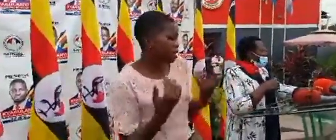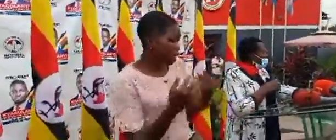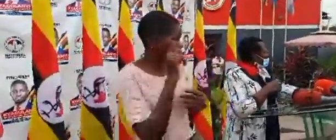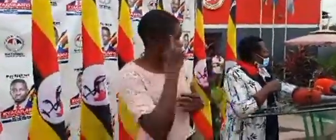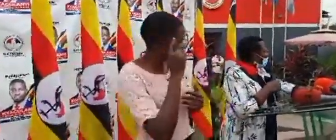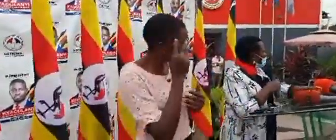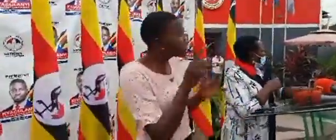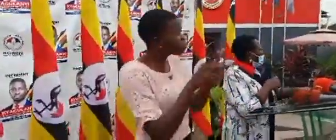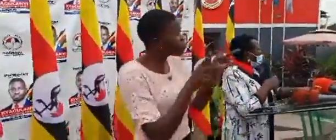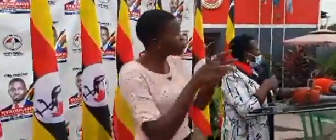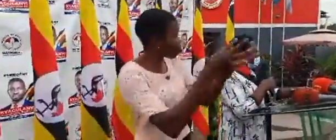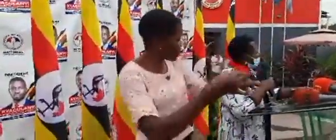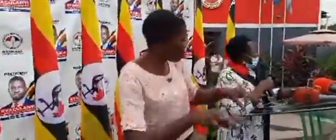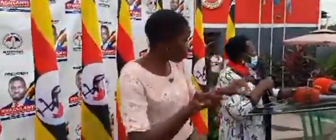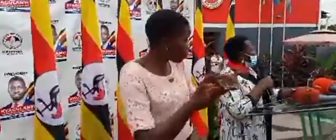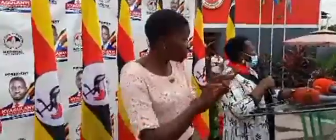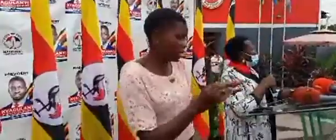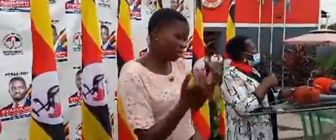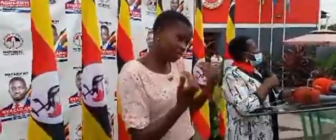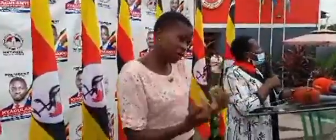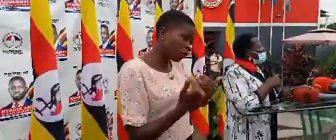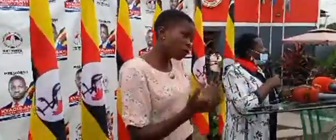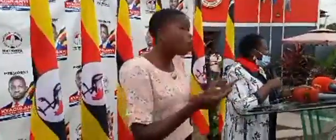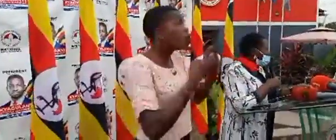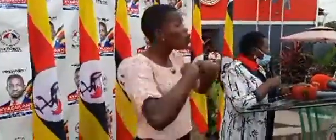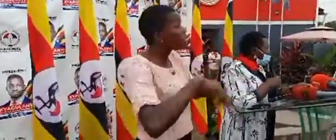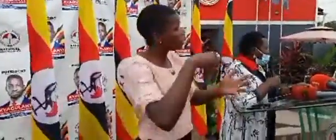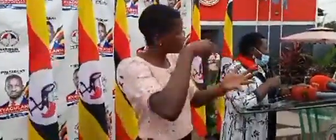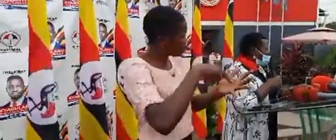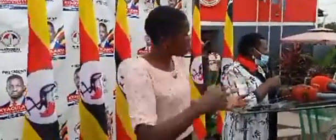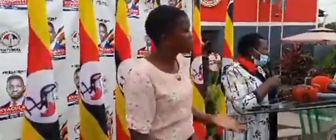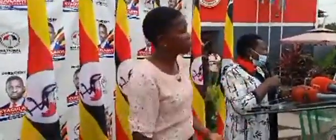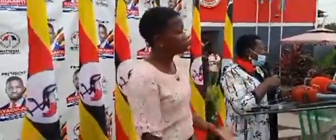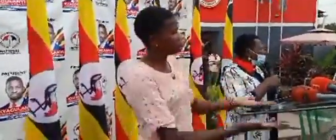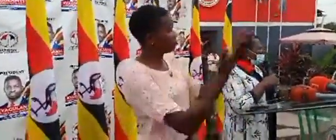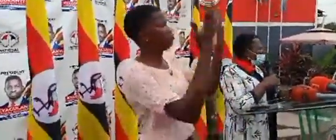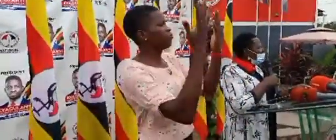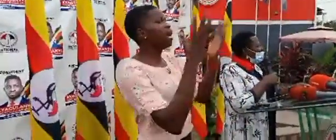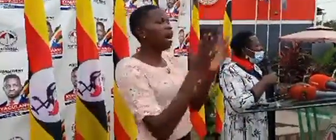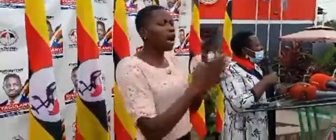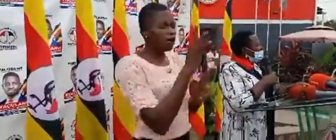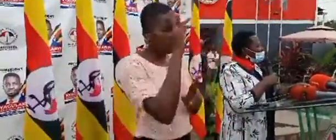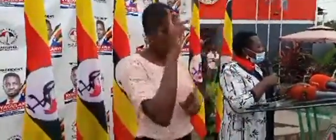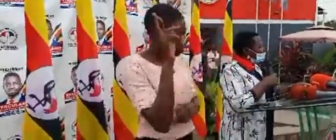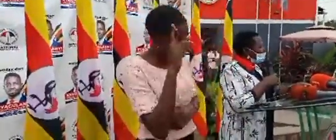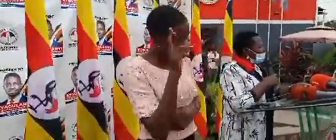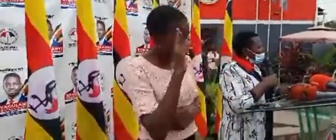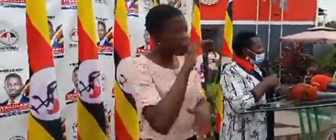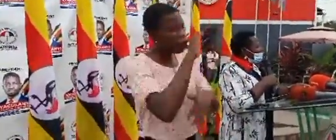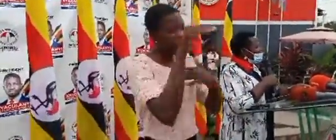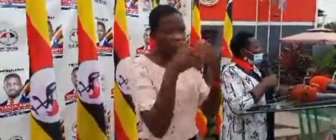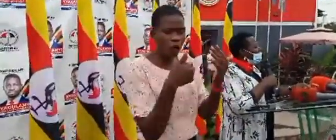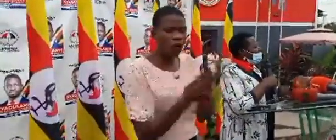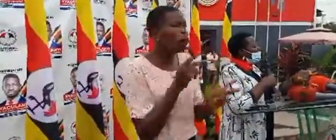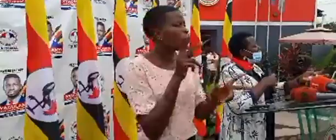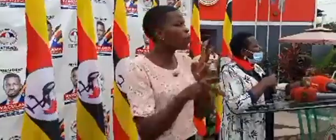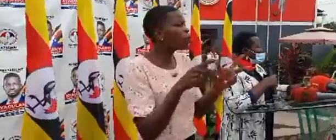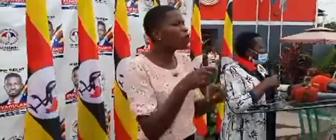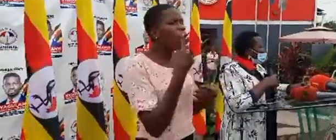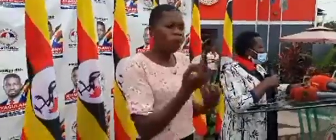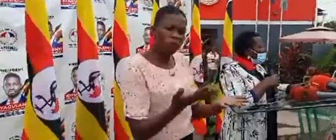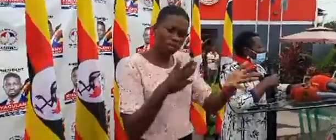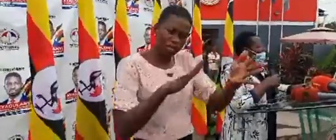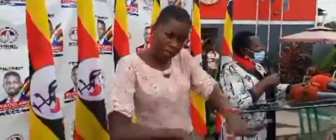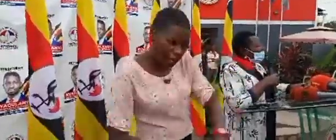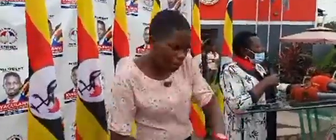it is very important at this juncture that we stand up, all of us, and remember all those people who have either